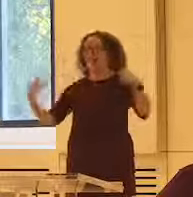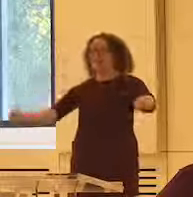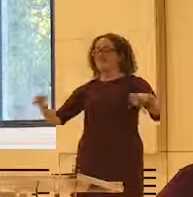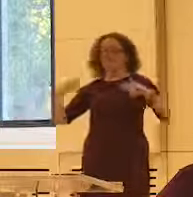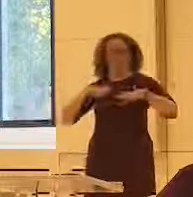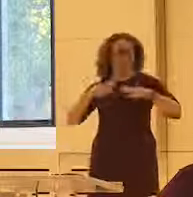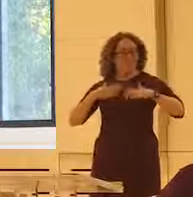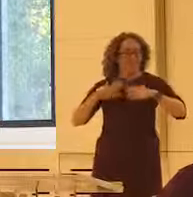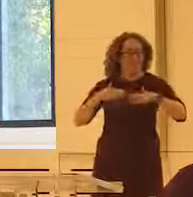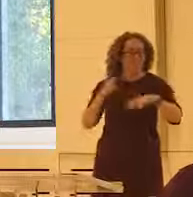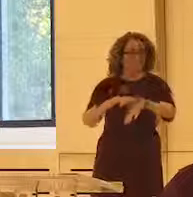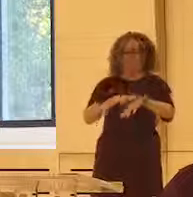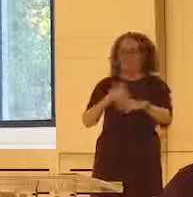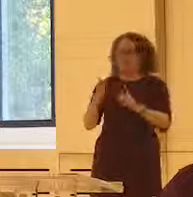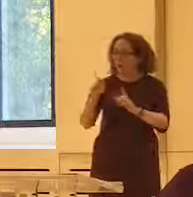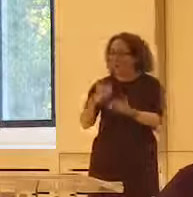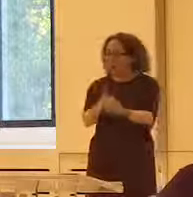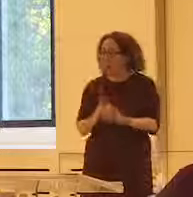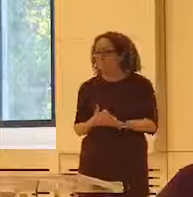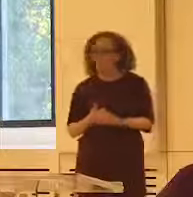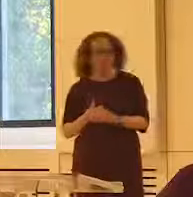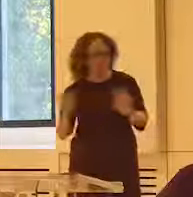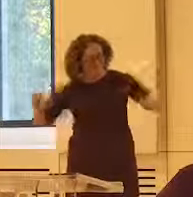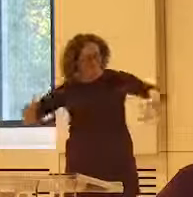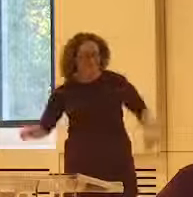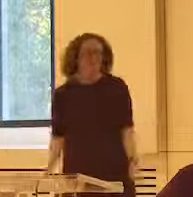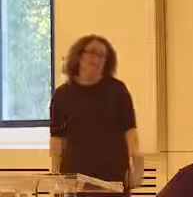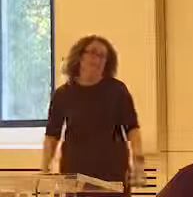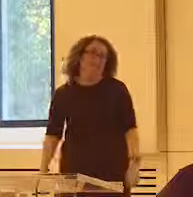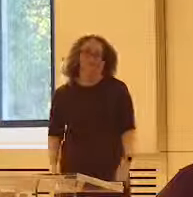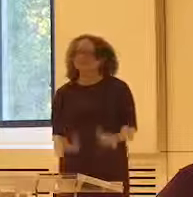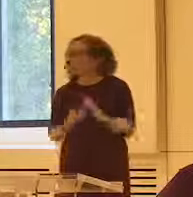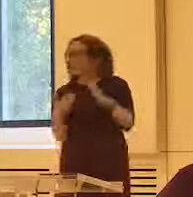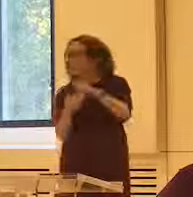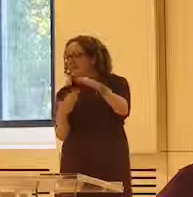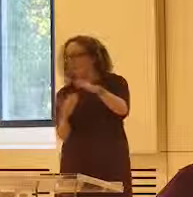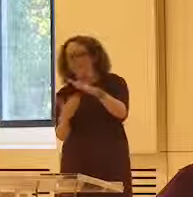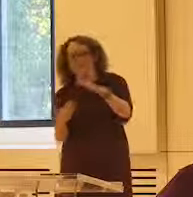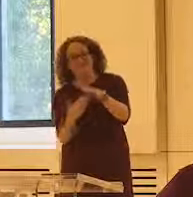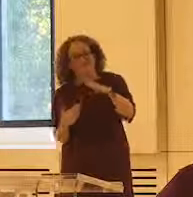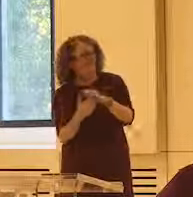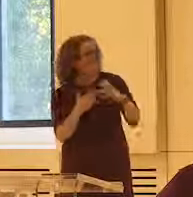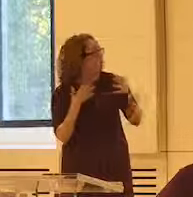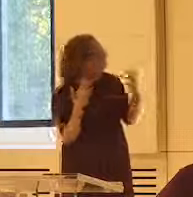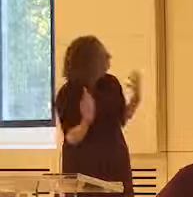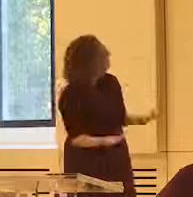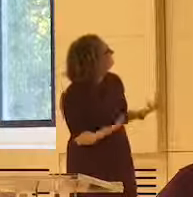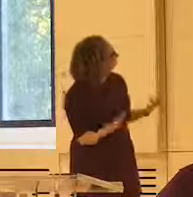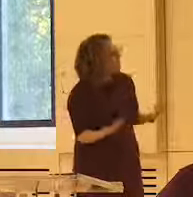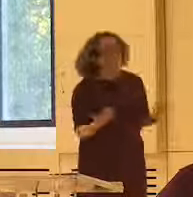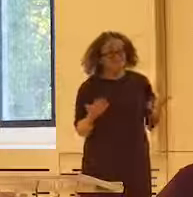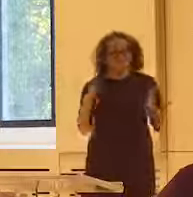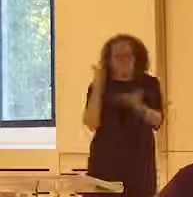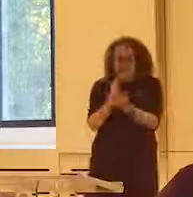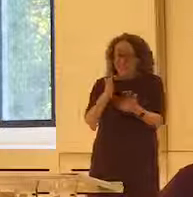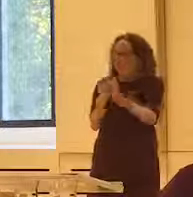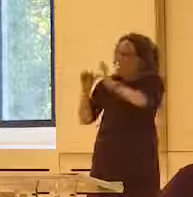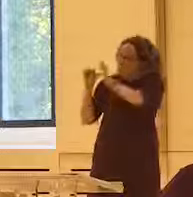as it mental health, you need help, but that's another barrier. So